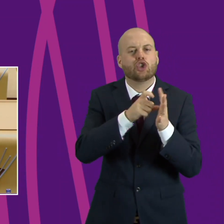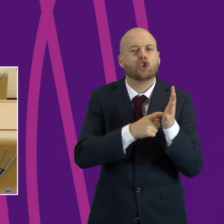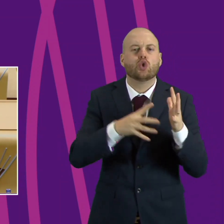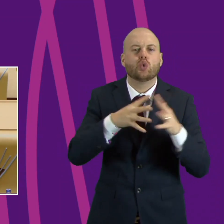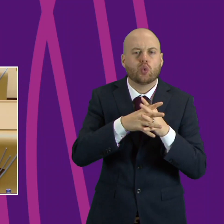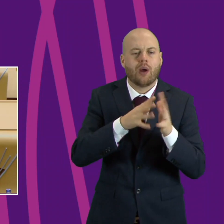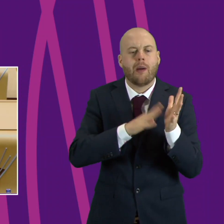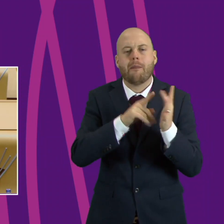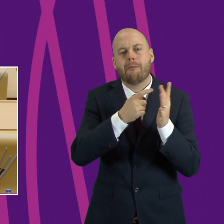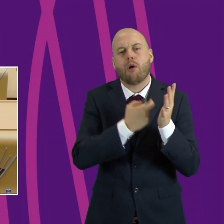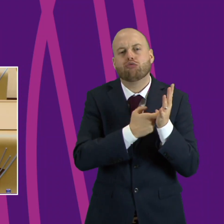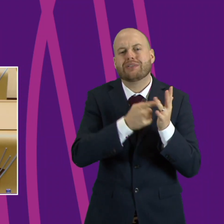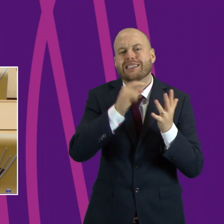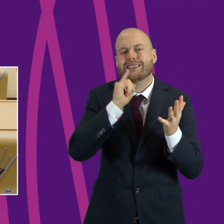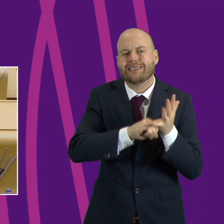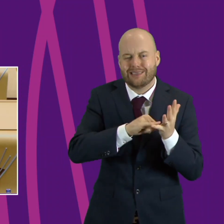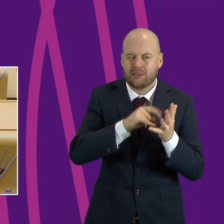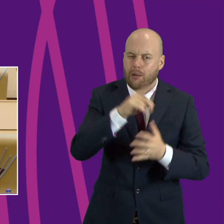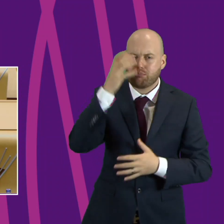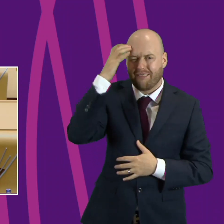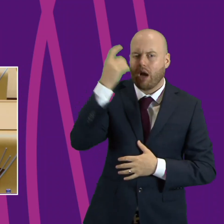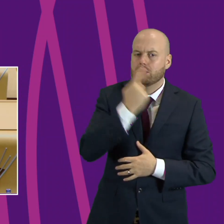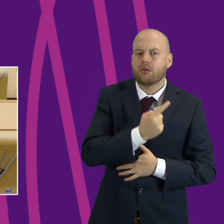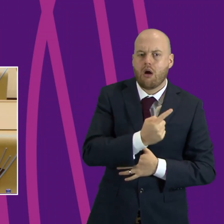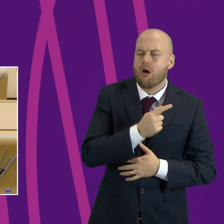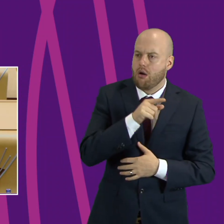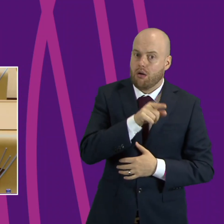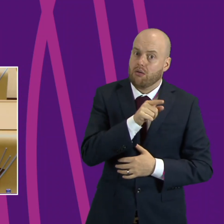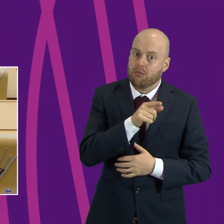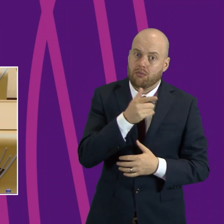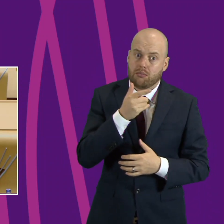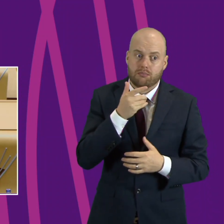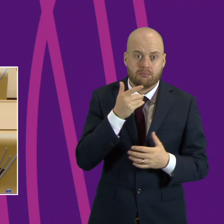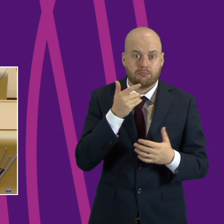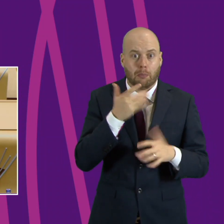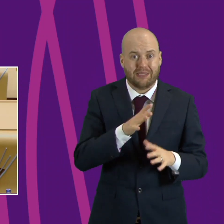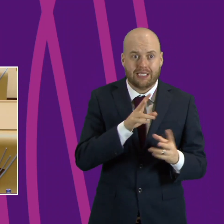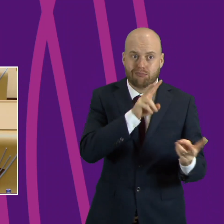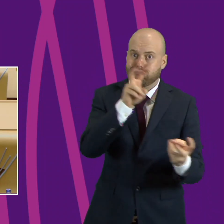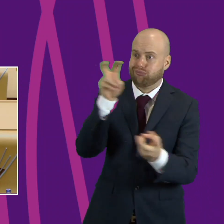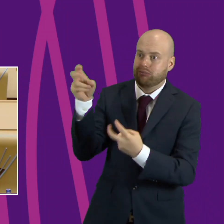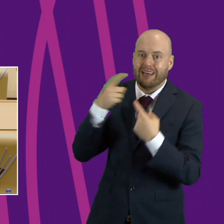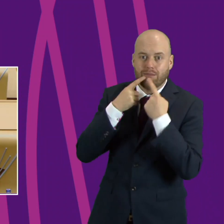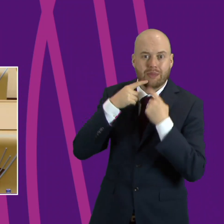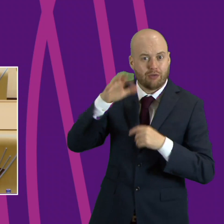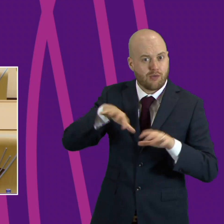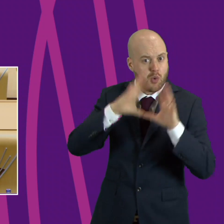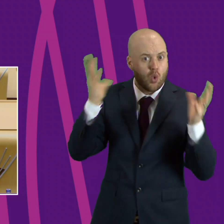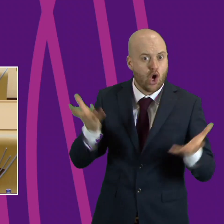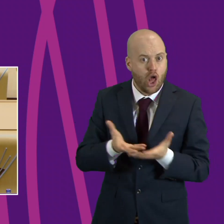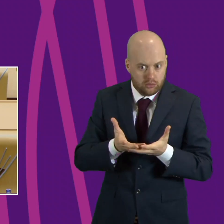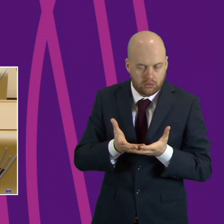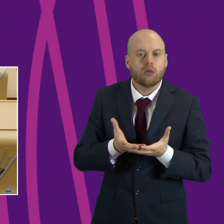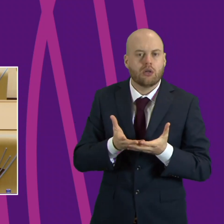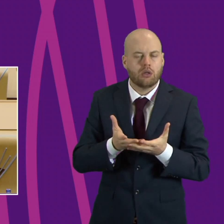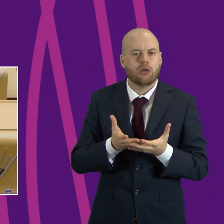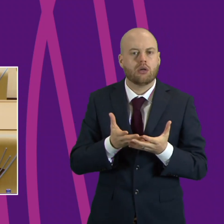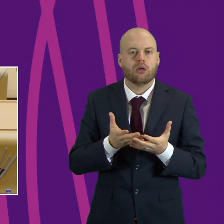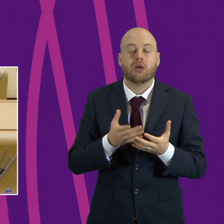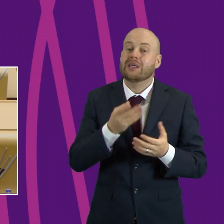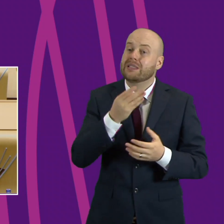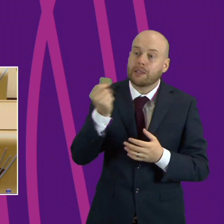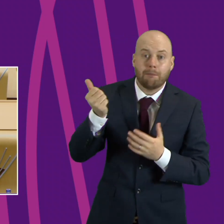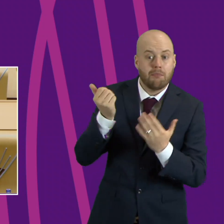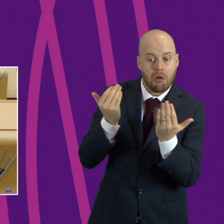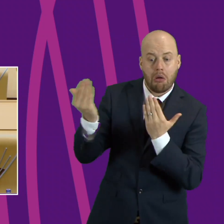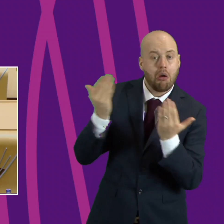those approaches and the ways in which countries have faced this challenge in ways that are comparable one to the